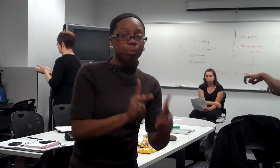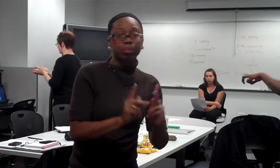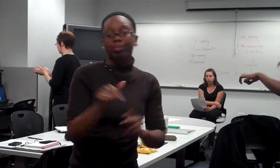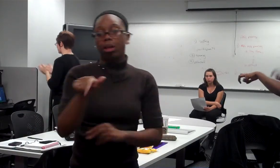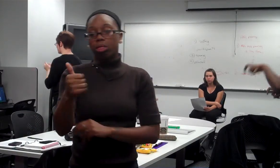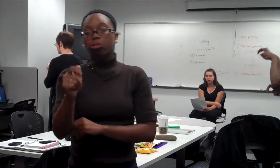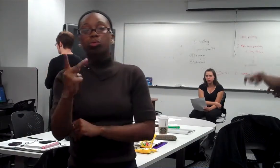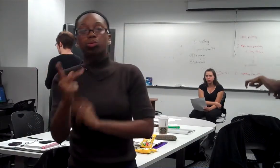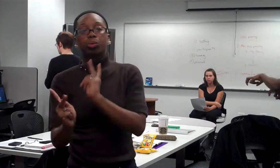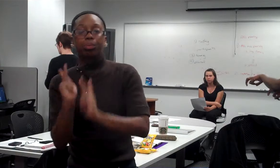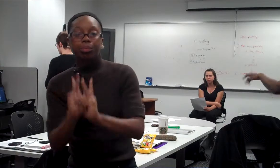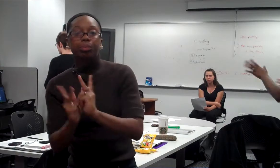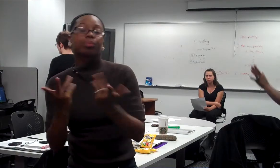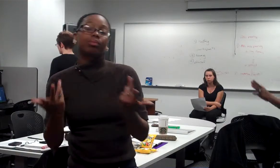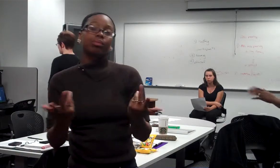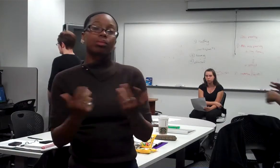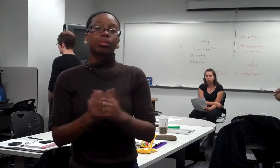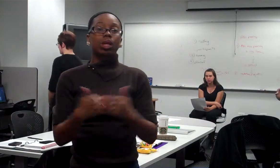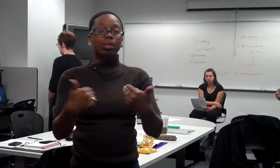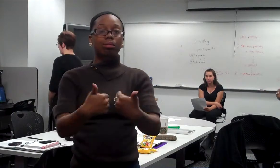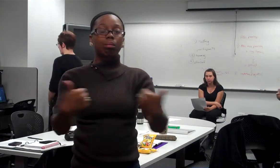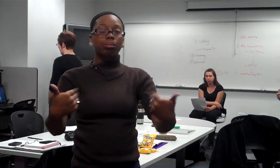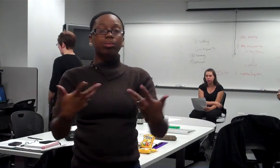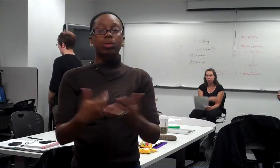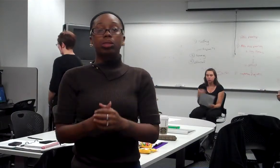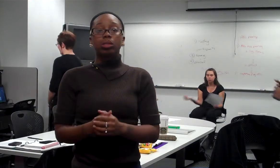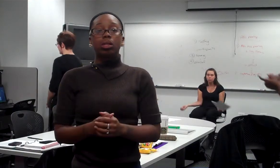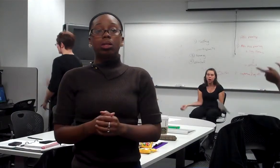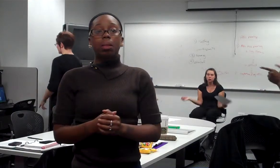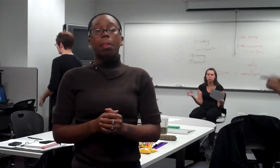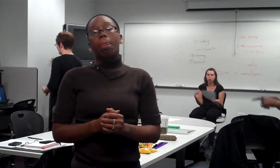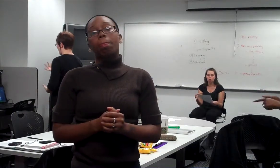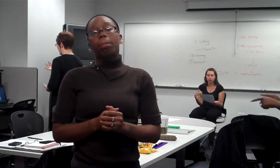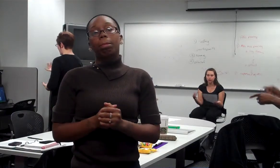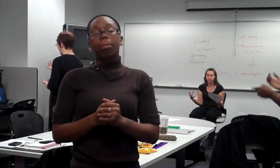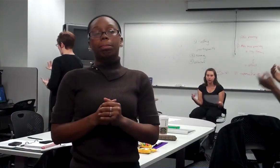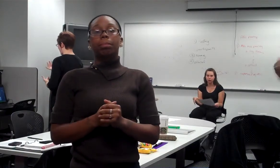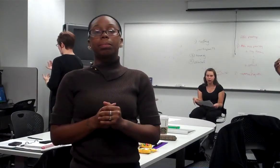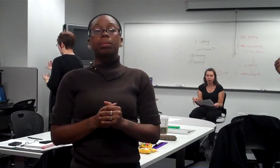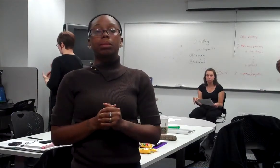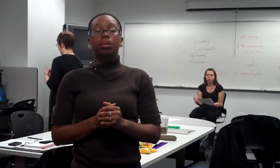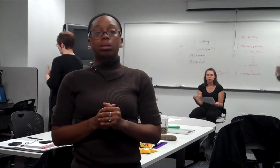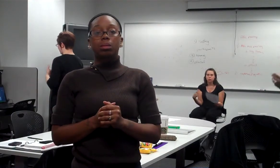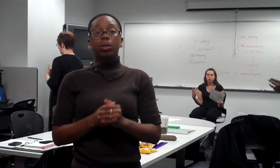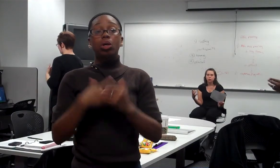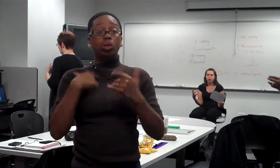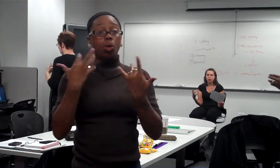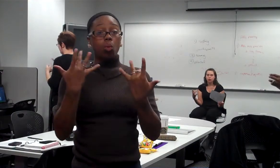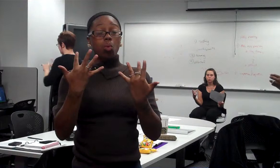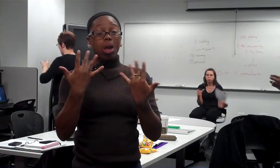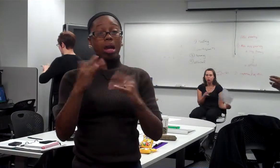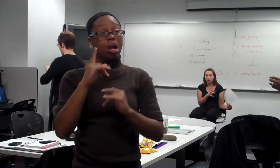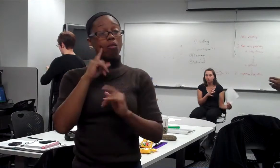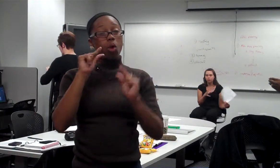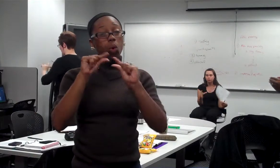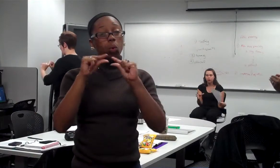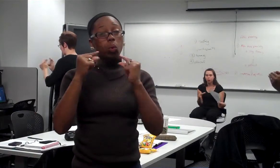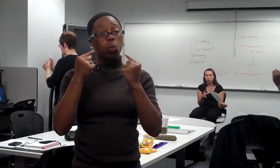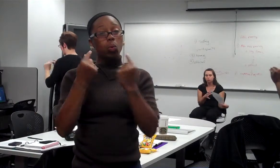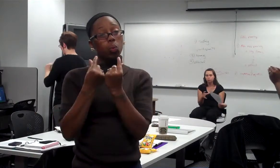what they do is they wait for several groups to get together. They pile them all in a van and then drive them however